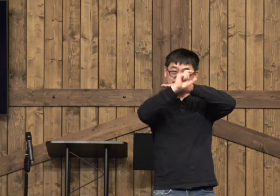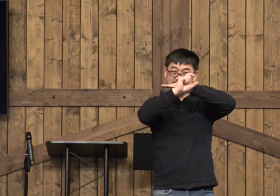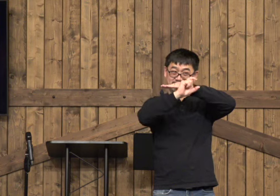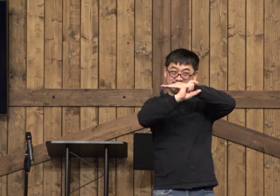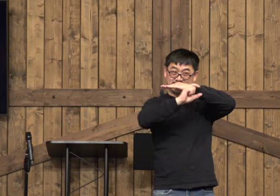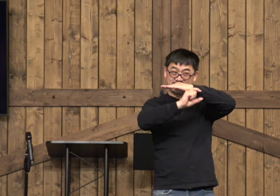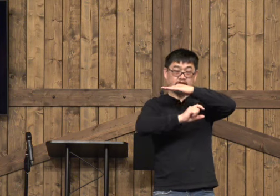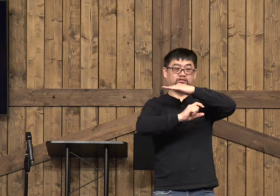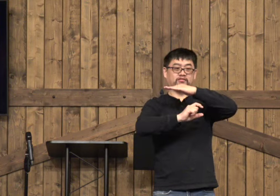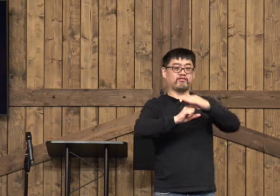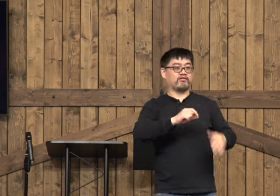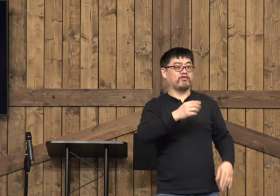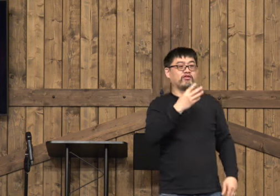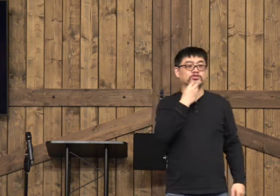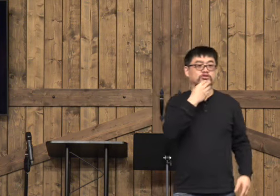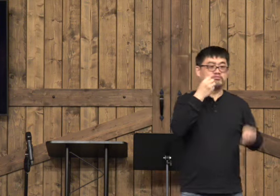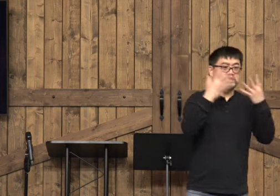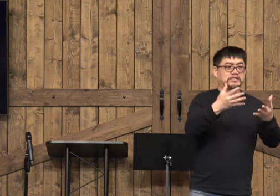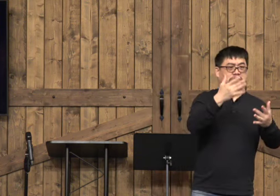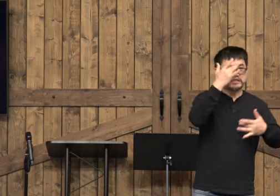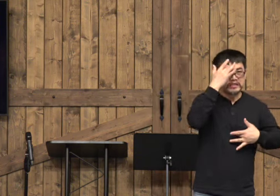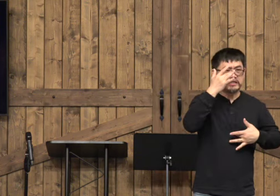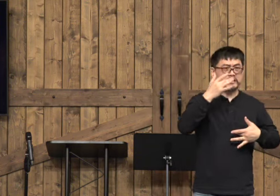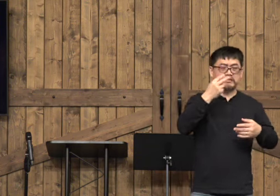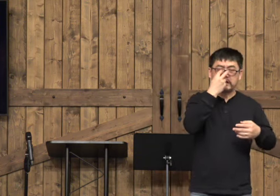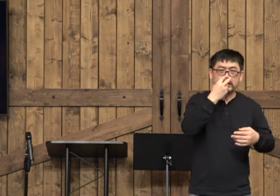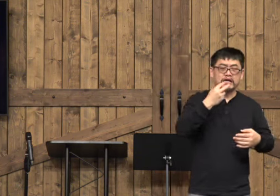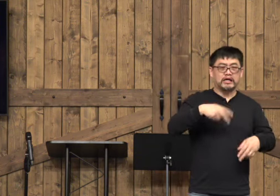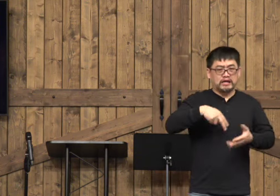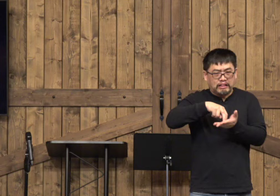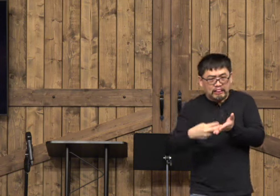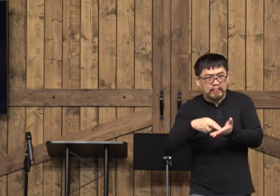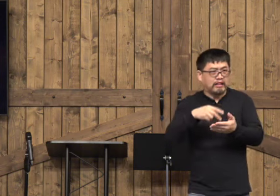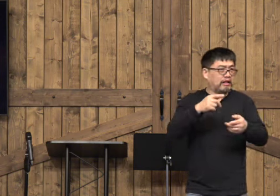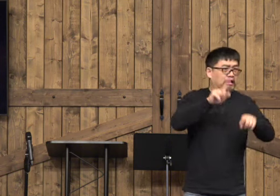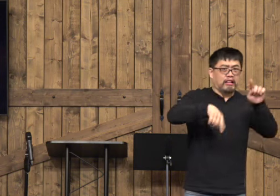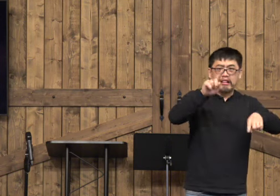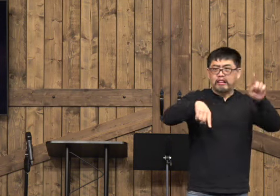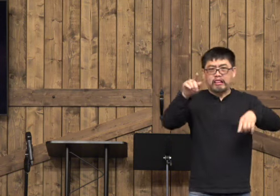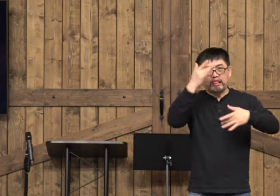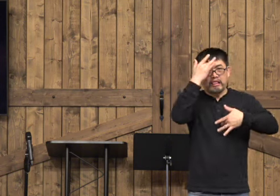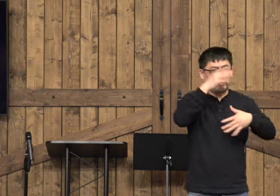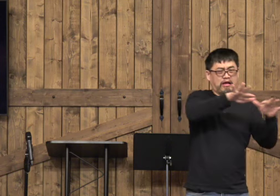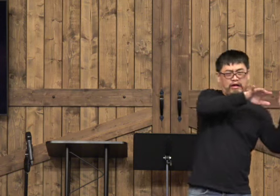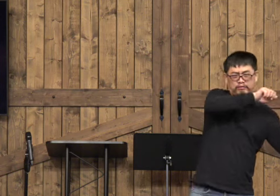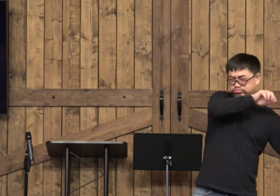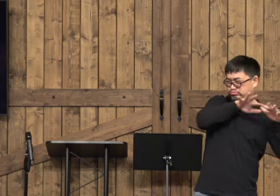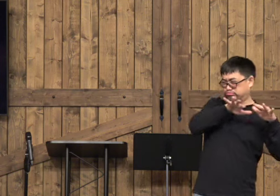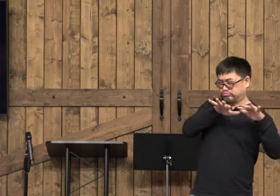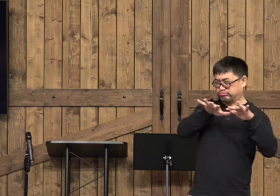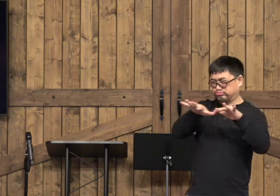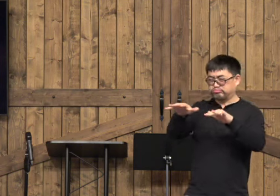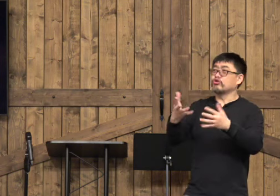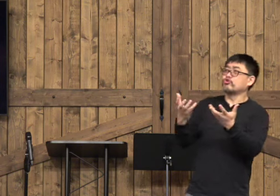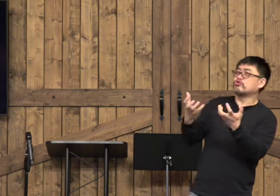And as the Sunday gift was said. The Jewish people who were lame, crippled, blind.